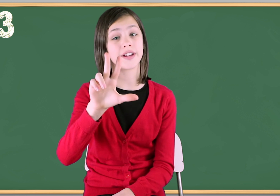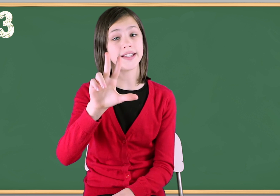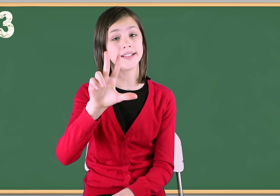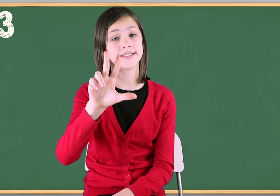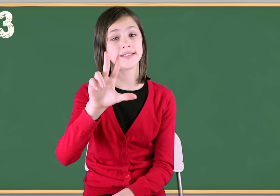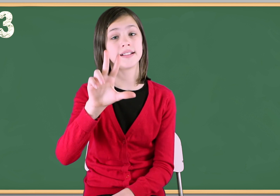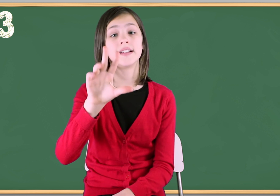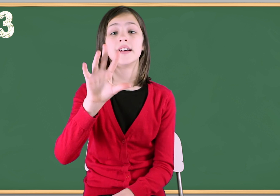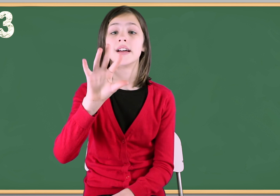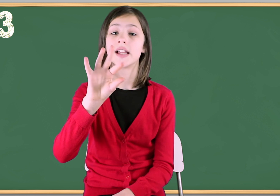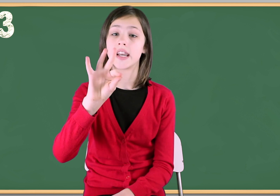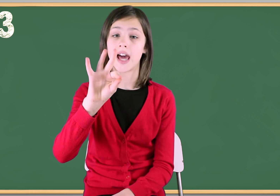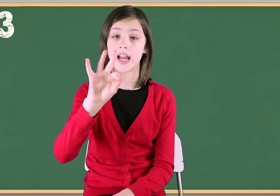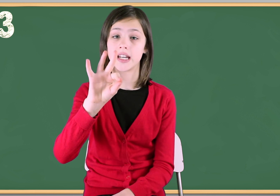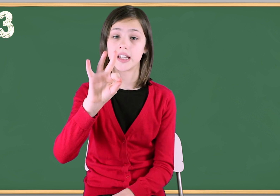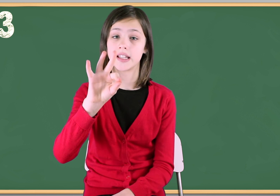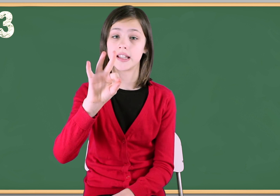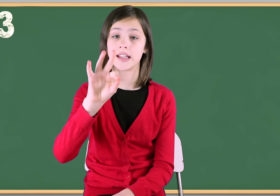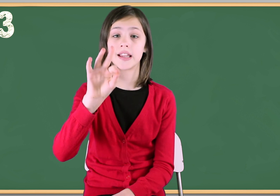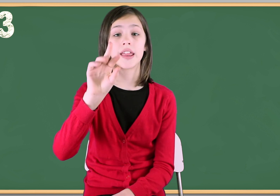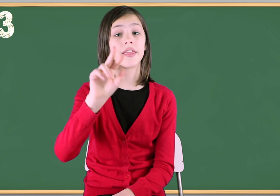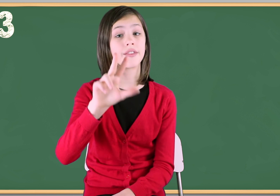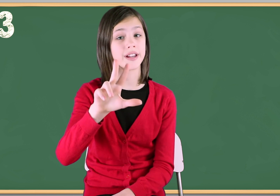93, 9, 3,